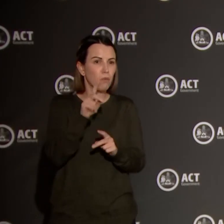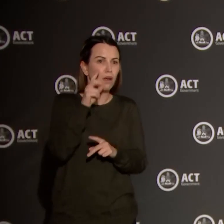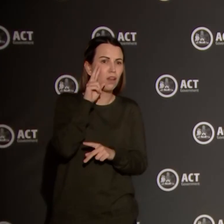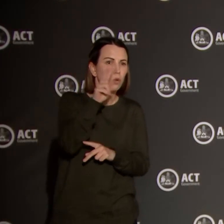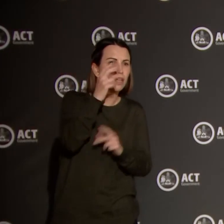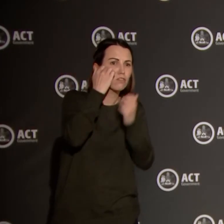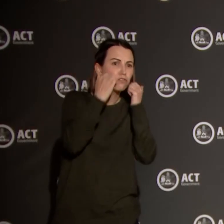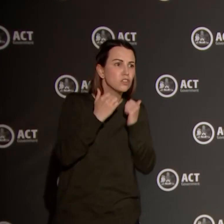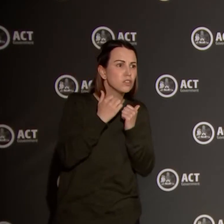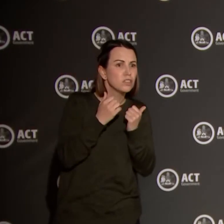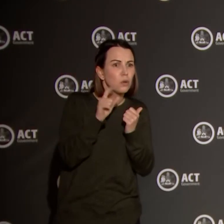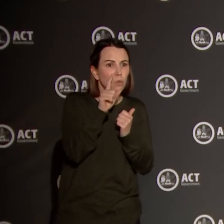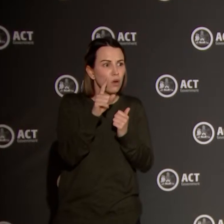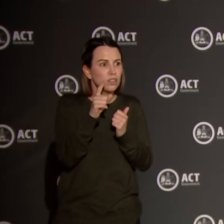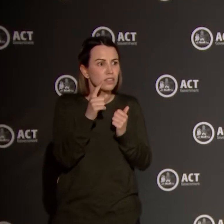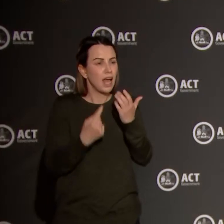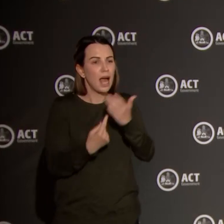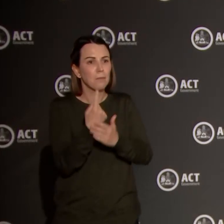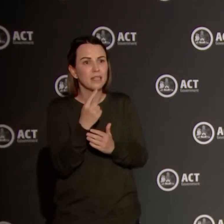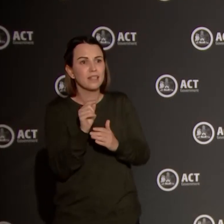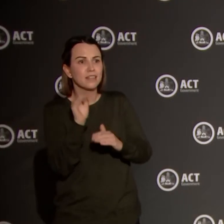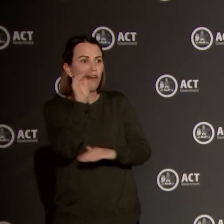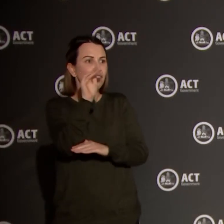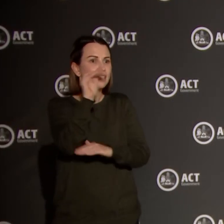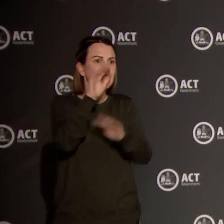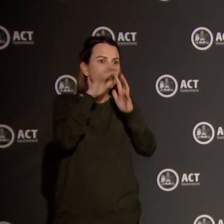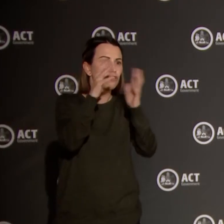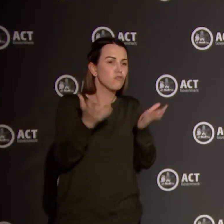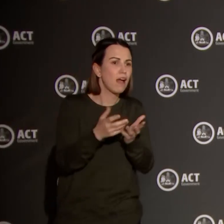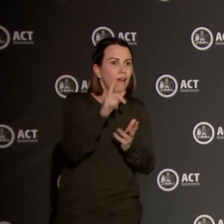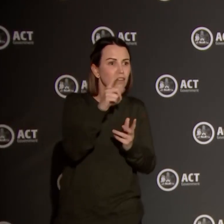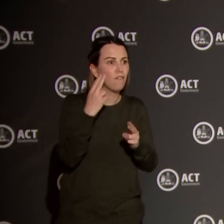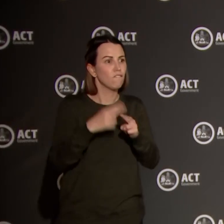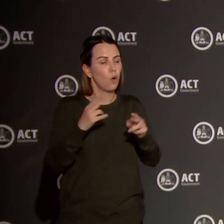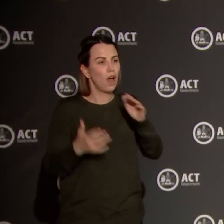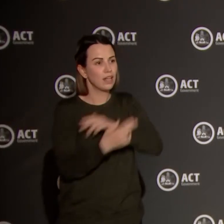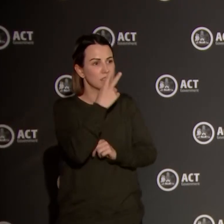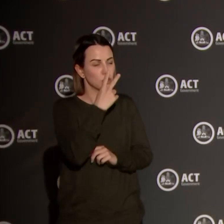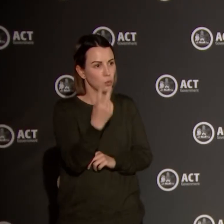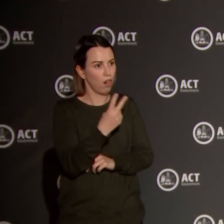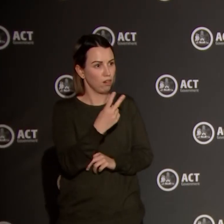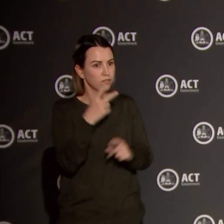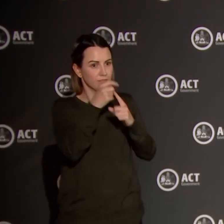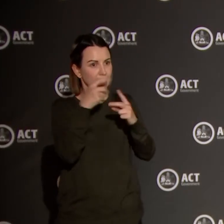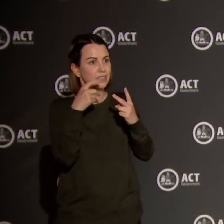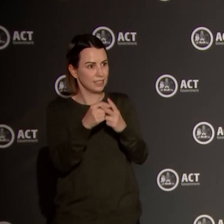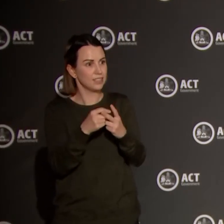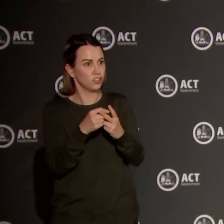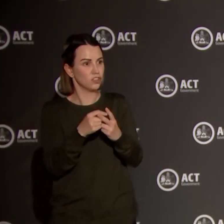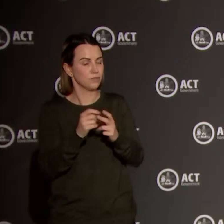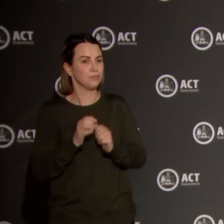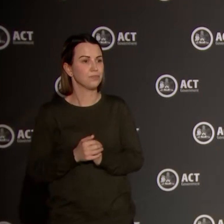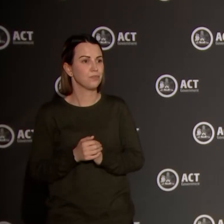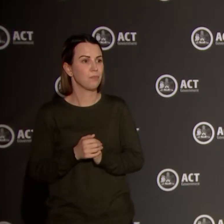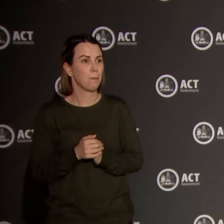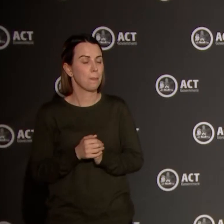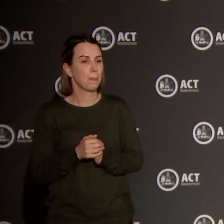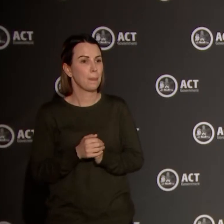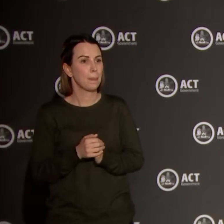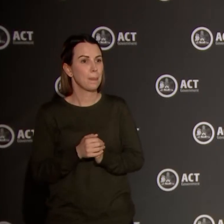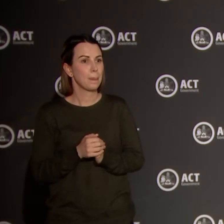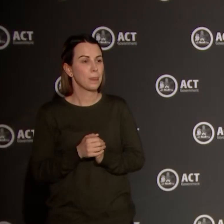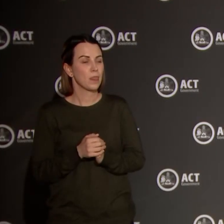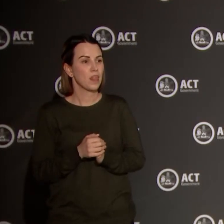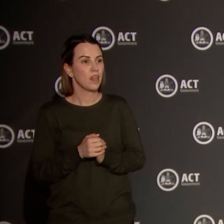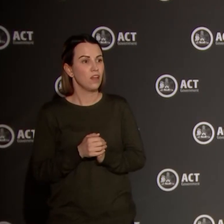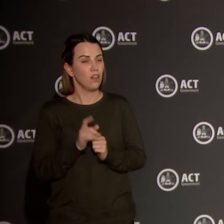of clinical trials and potential approvals for vaccinations for children under the age of 12.